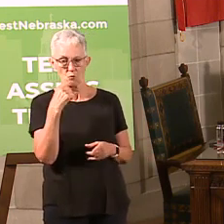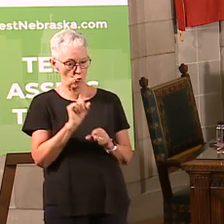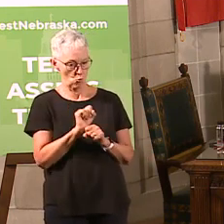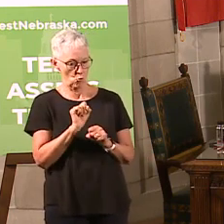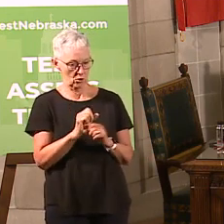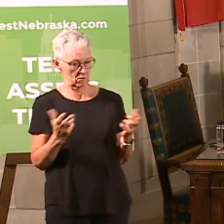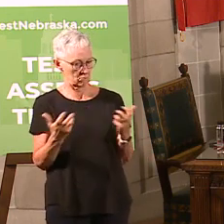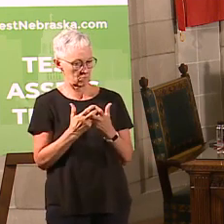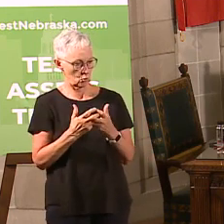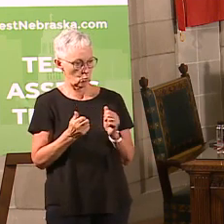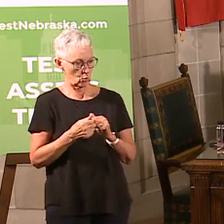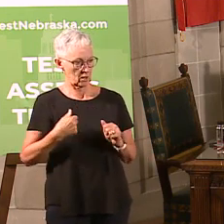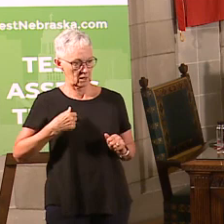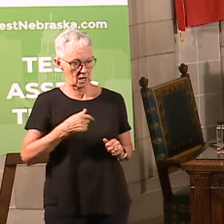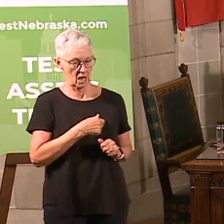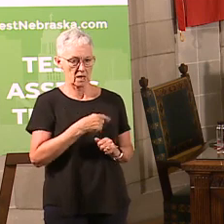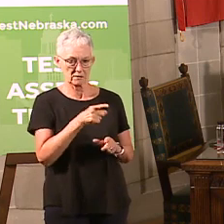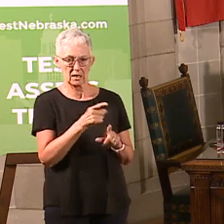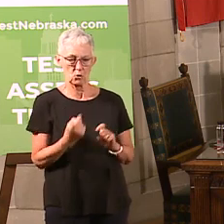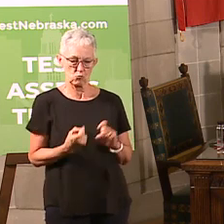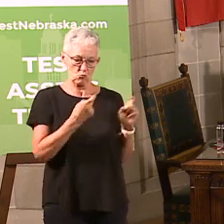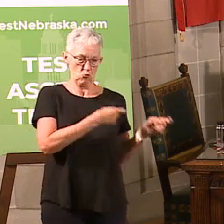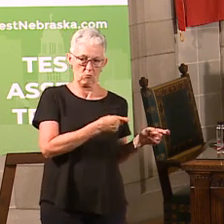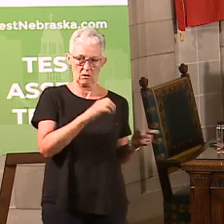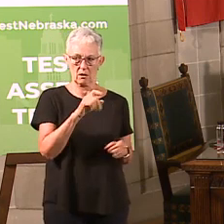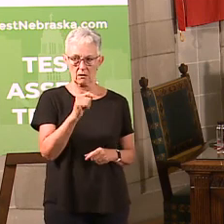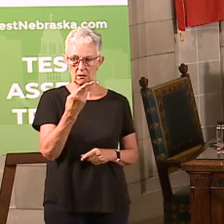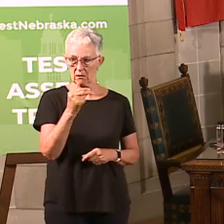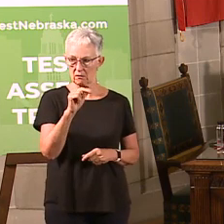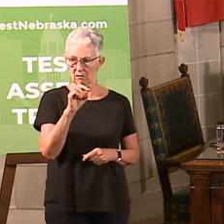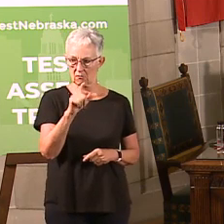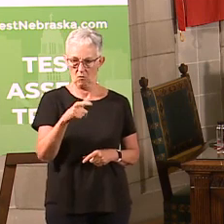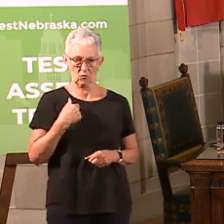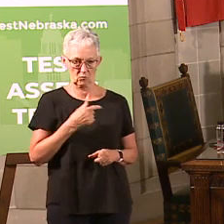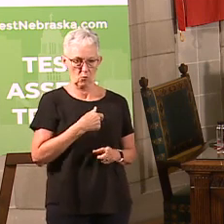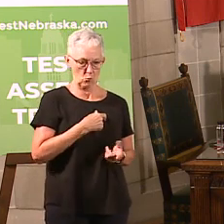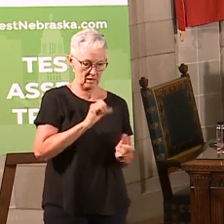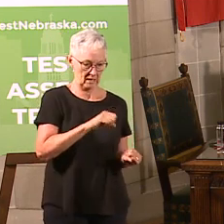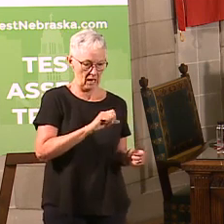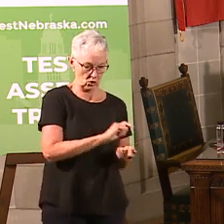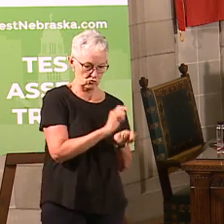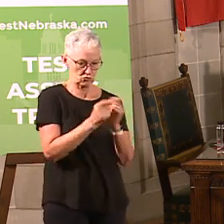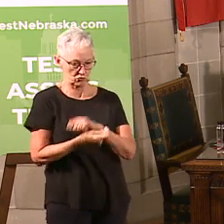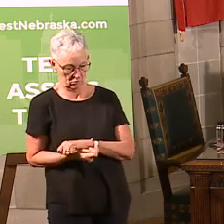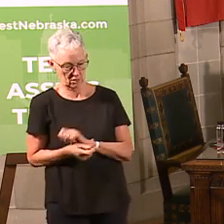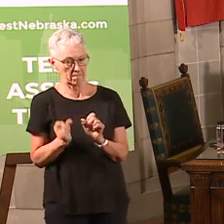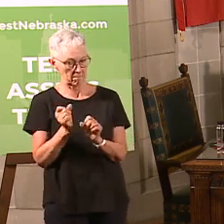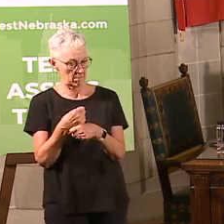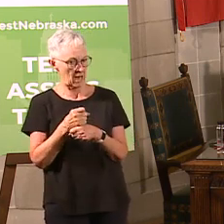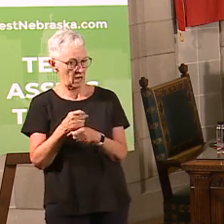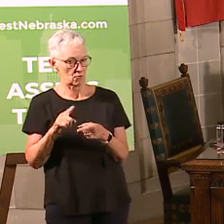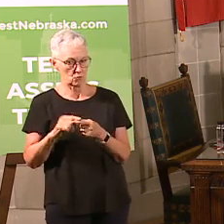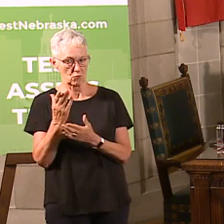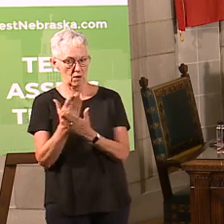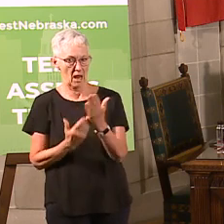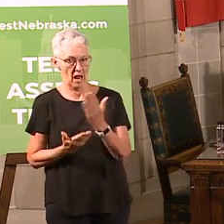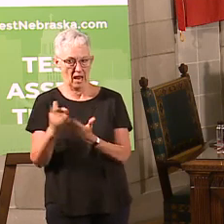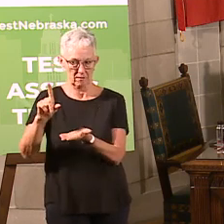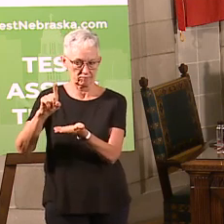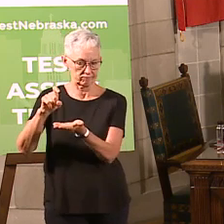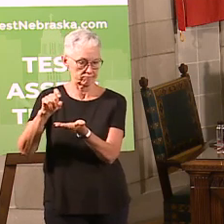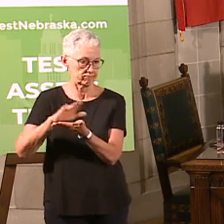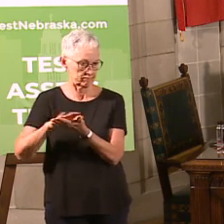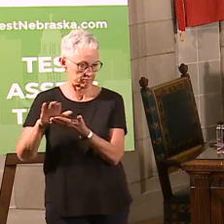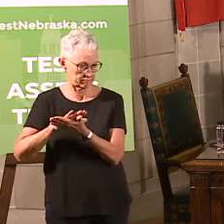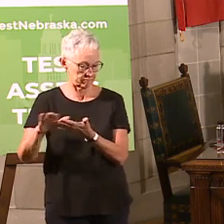generous donation of ethanol that's helped make this project possible. One of the several industry partners in this effort, and a great example of how